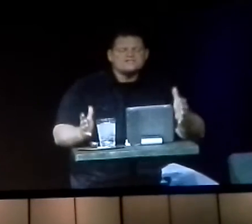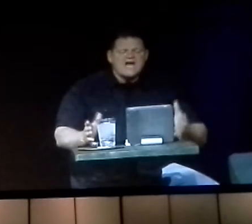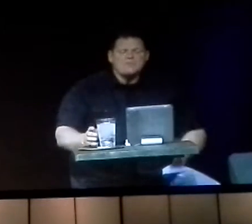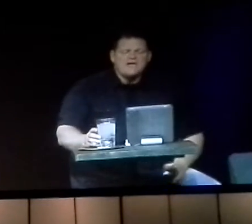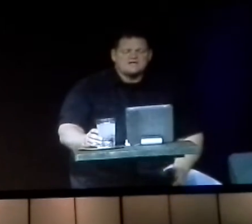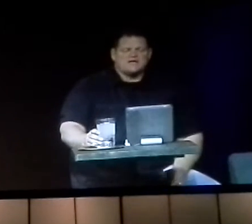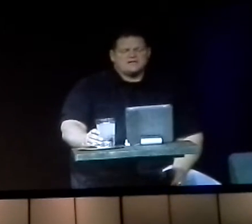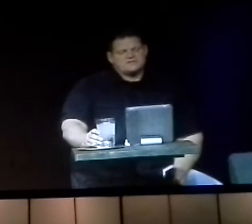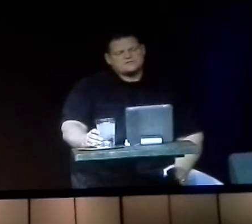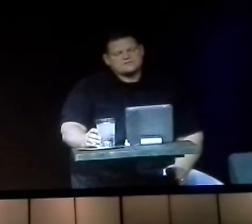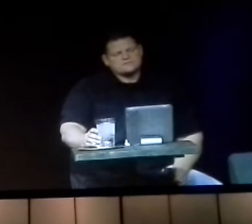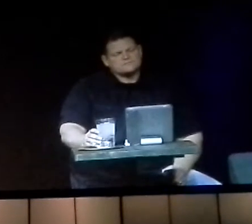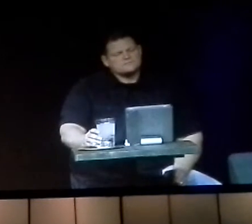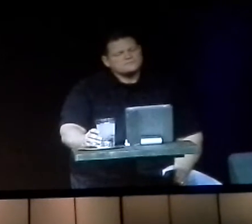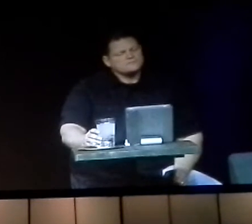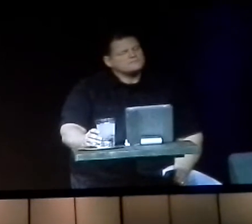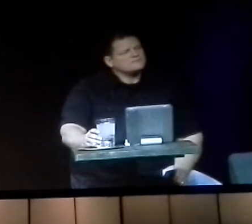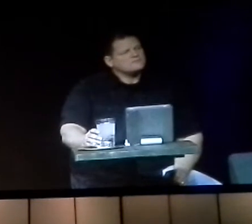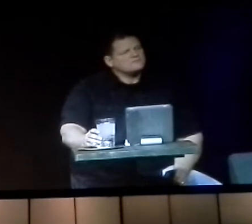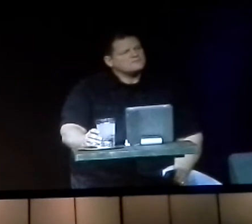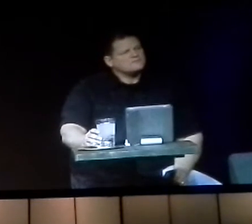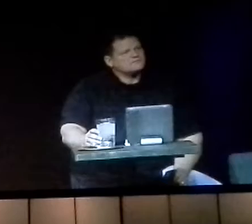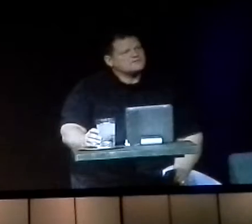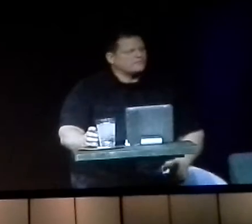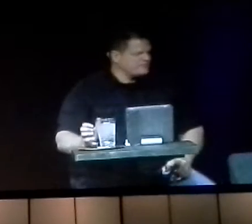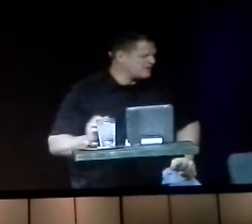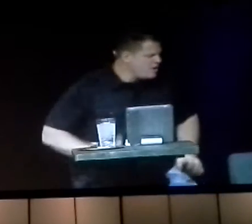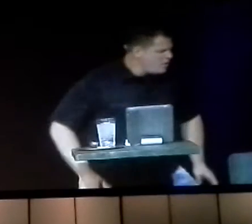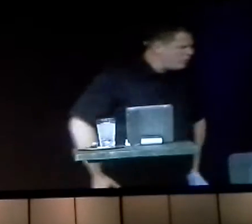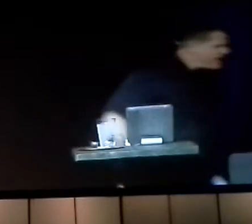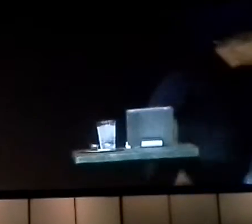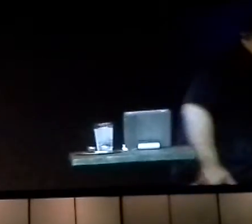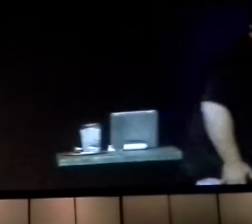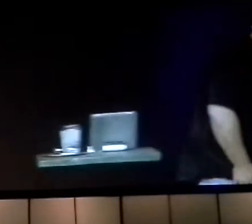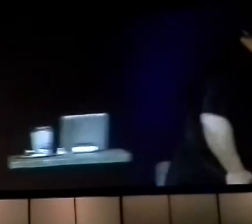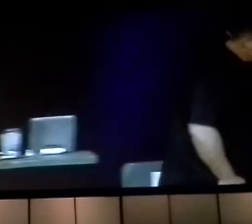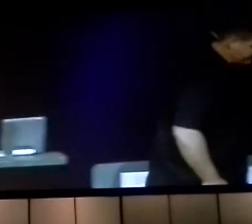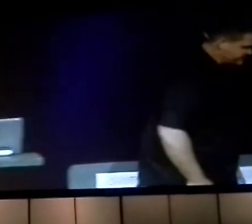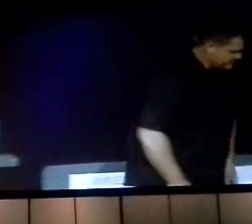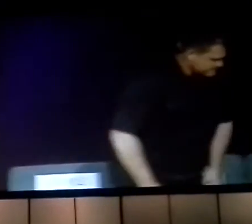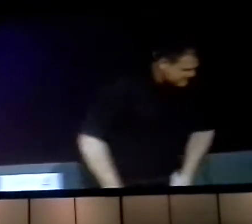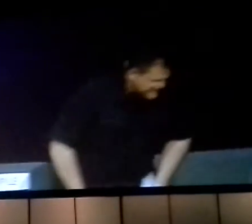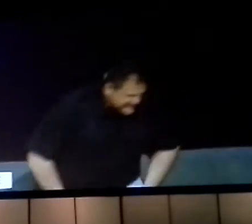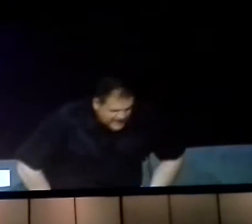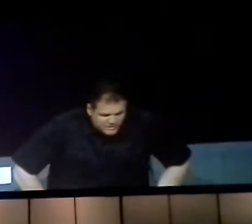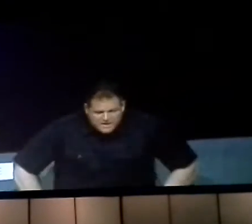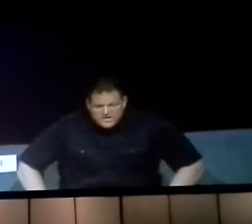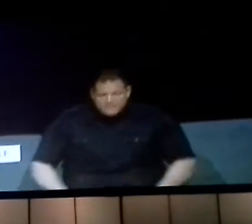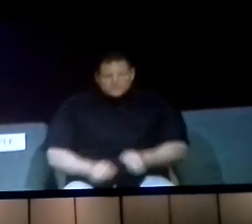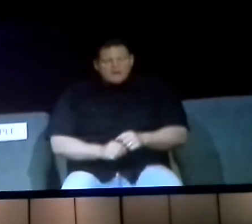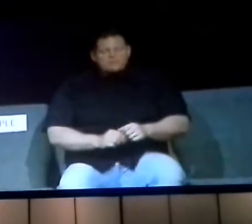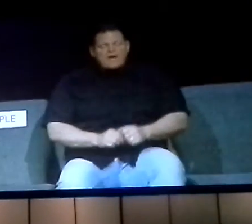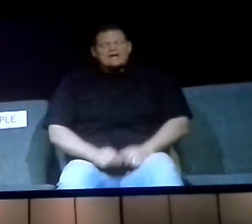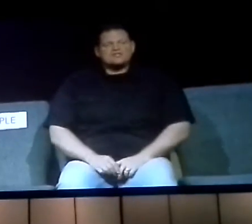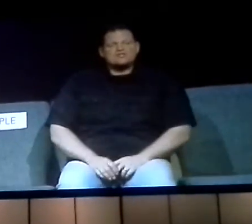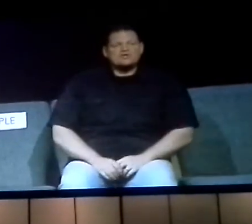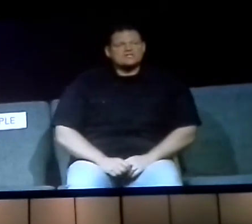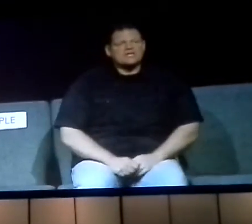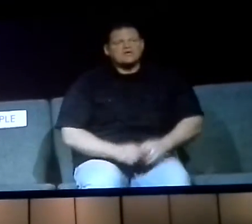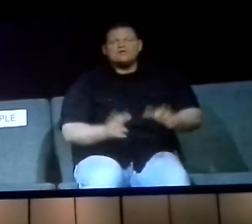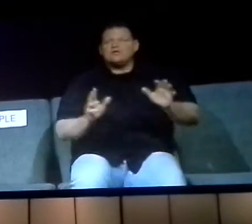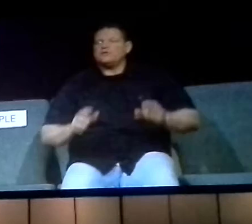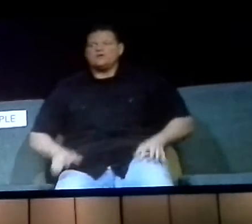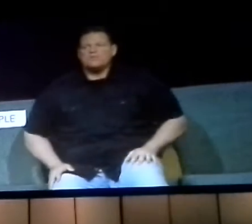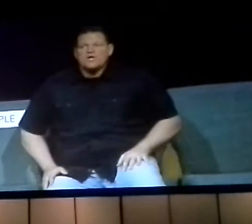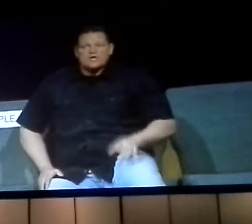what does that make us? And some of you are like, well, that's offensive. And I'm never coming back to church